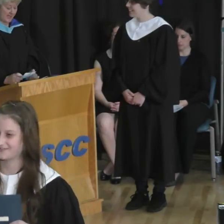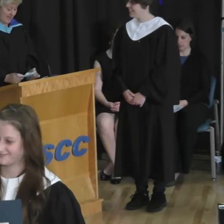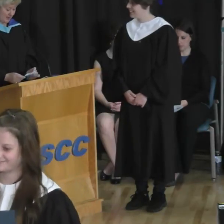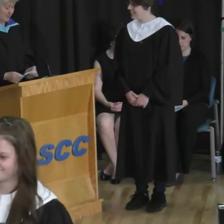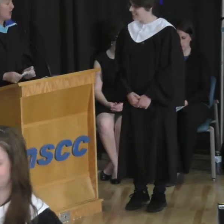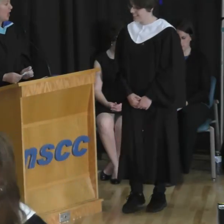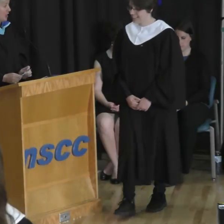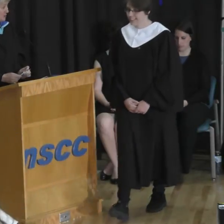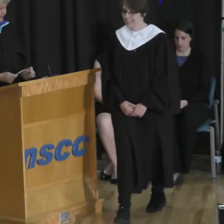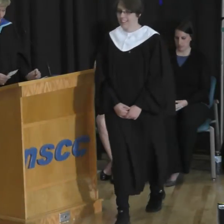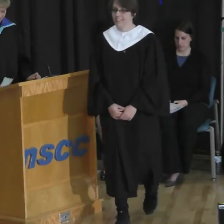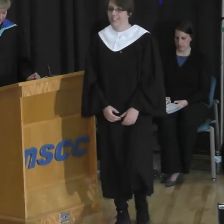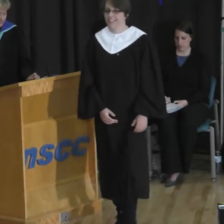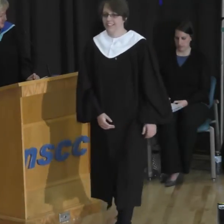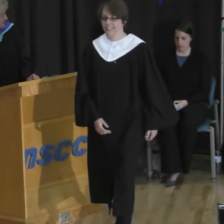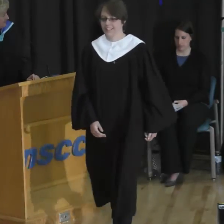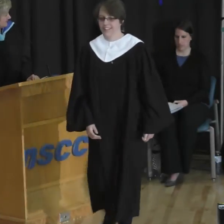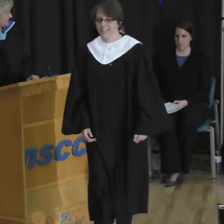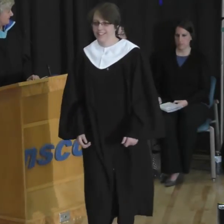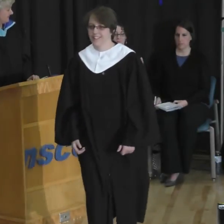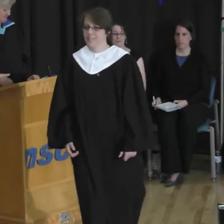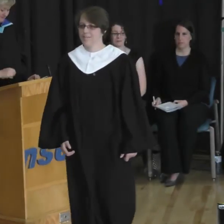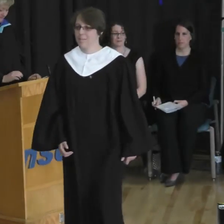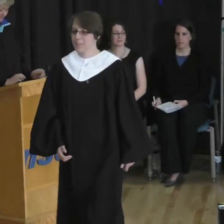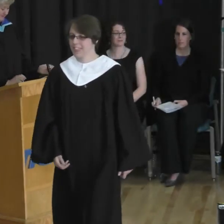Samantha Galley, Honors.